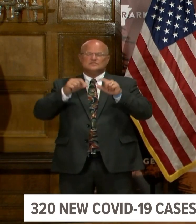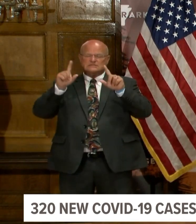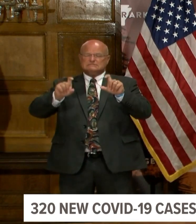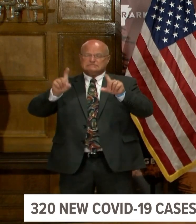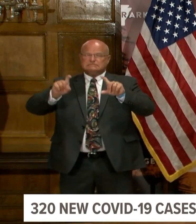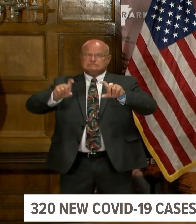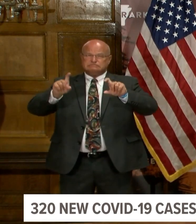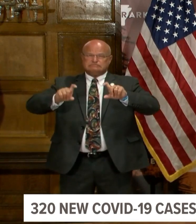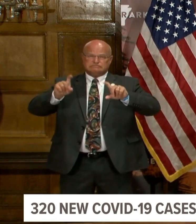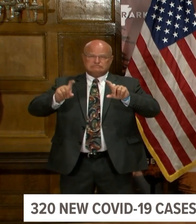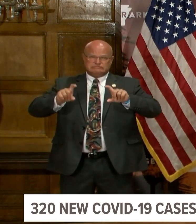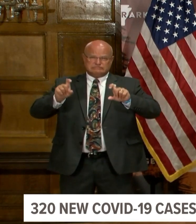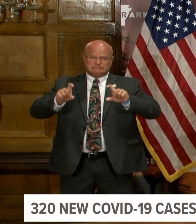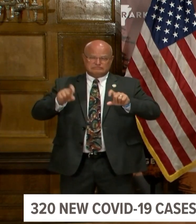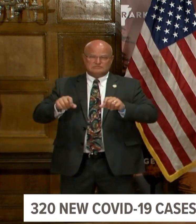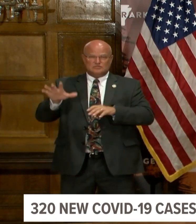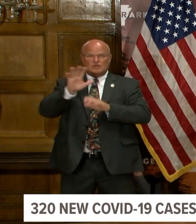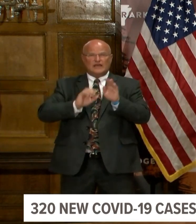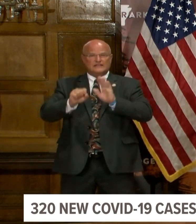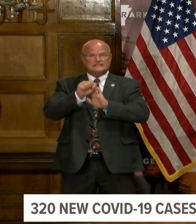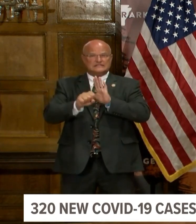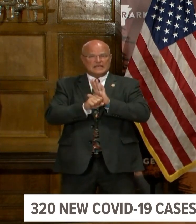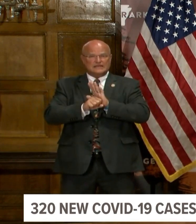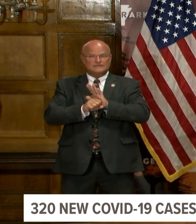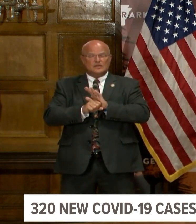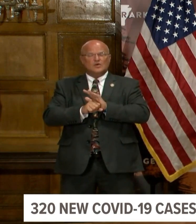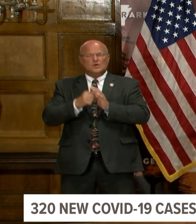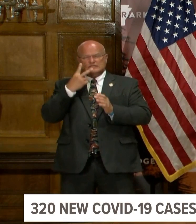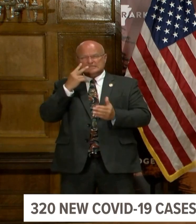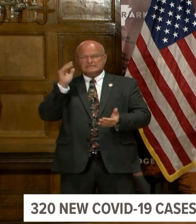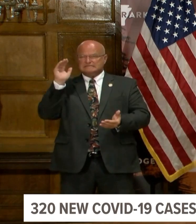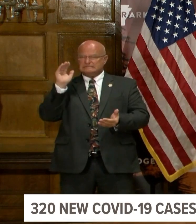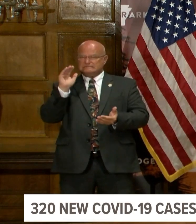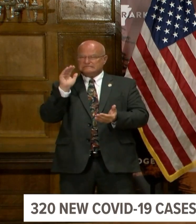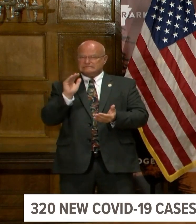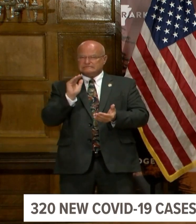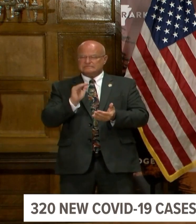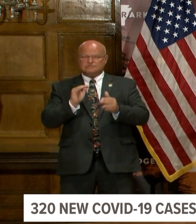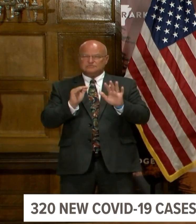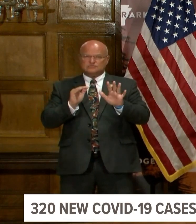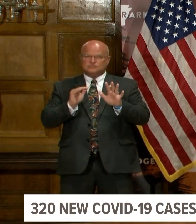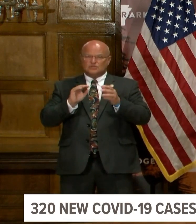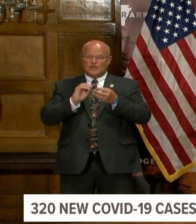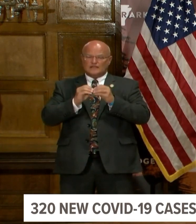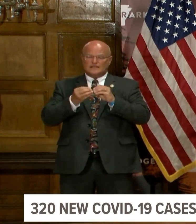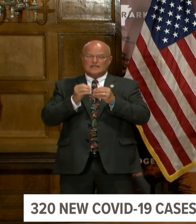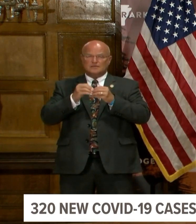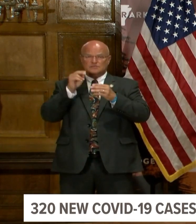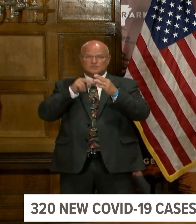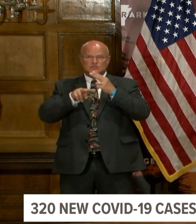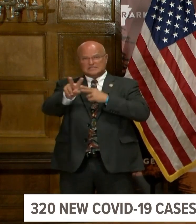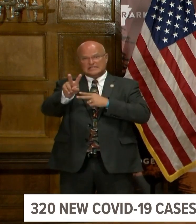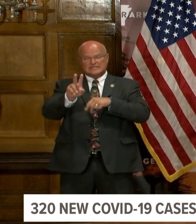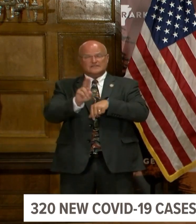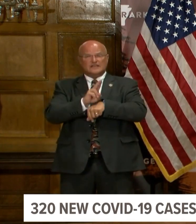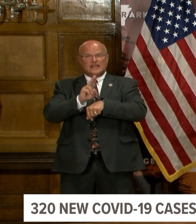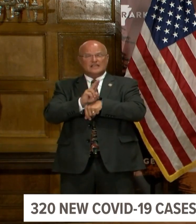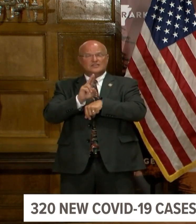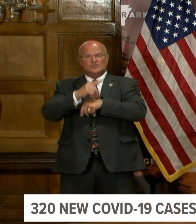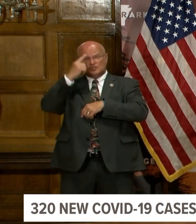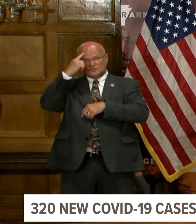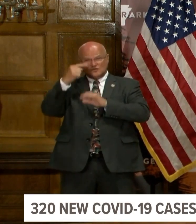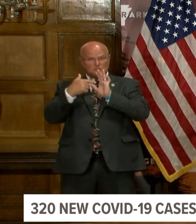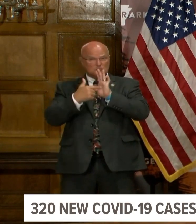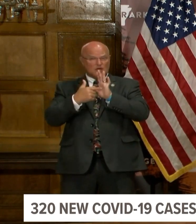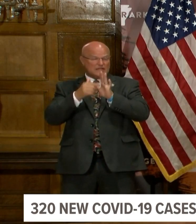testing throughout the state. We're starting to see a little bit of a slowdown. In order for our numbers to be predictive and to use for